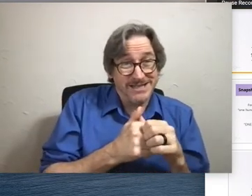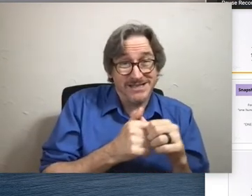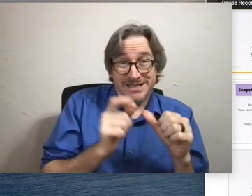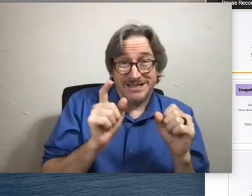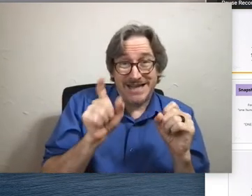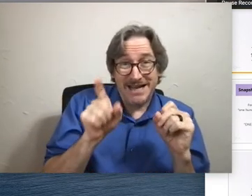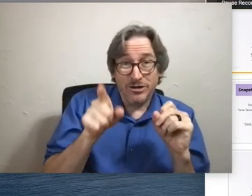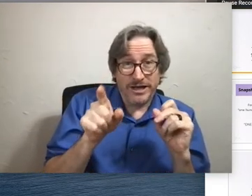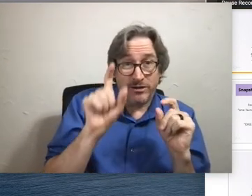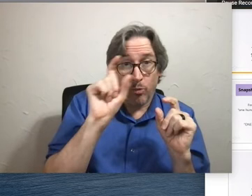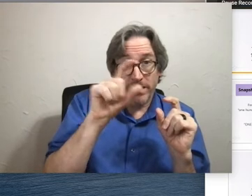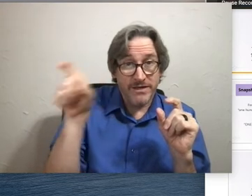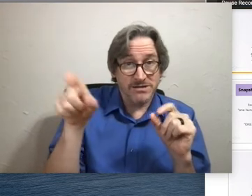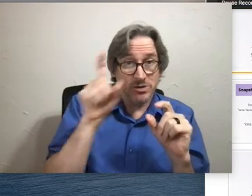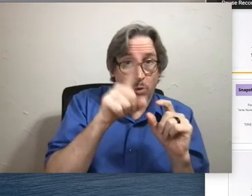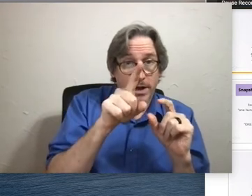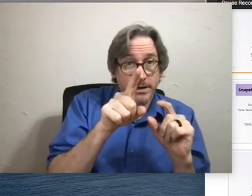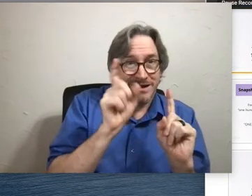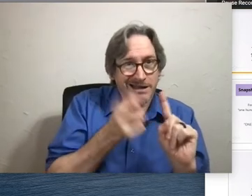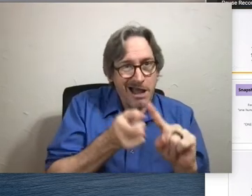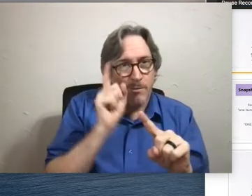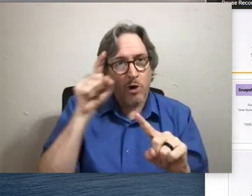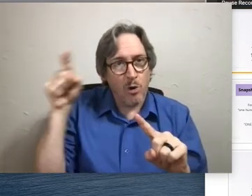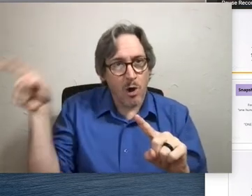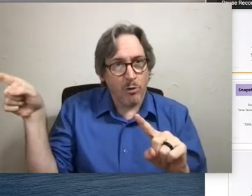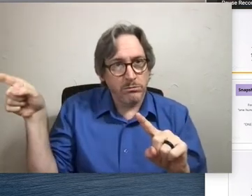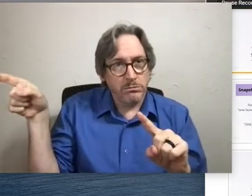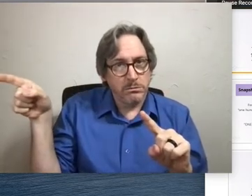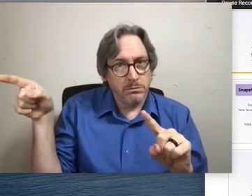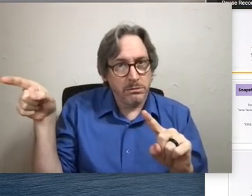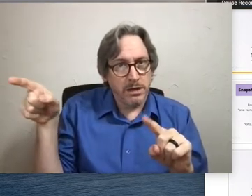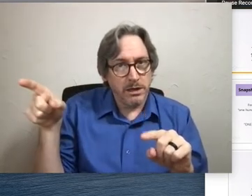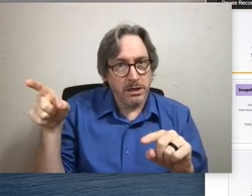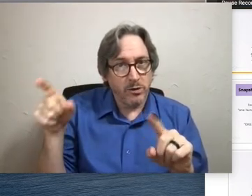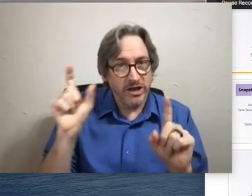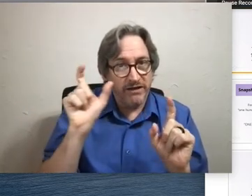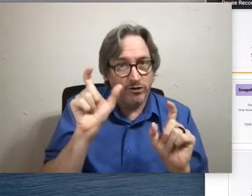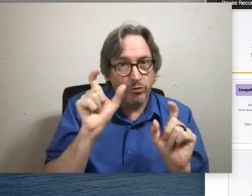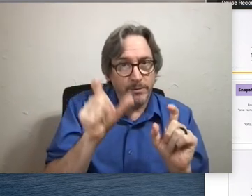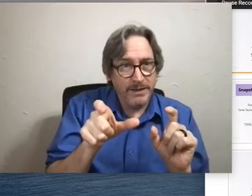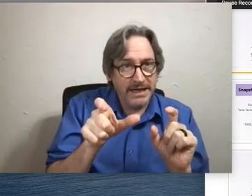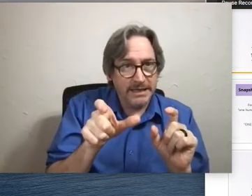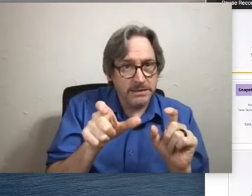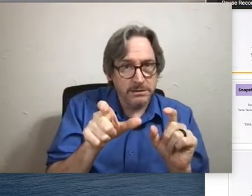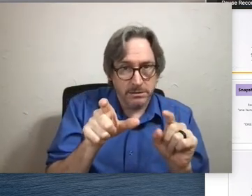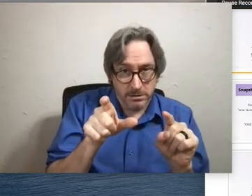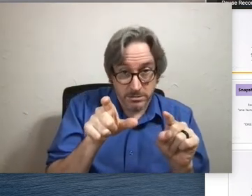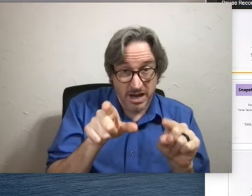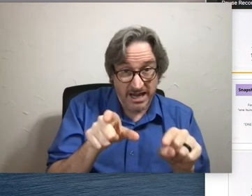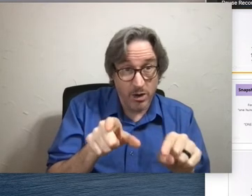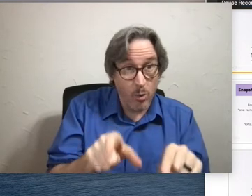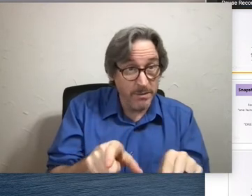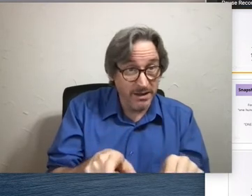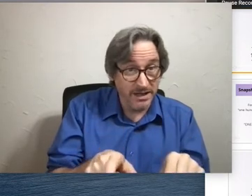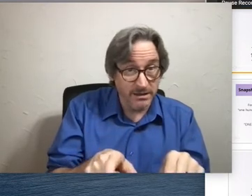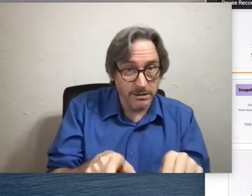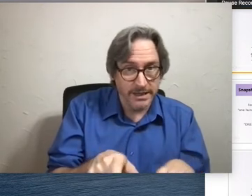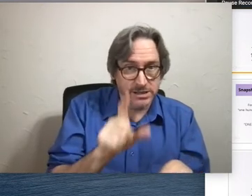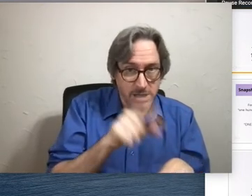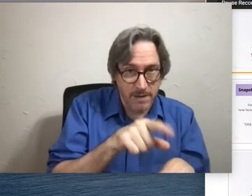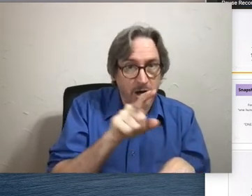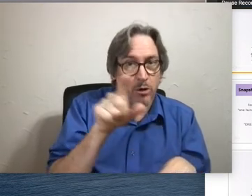reference is take a look at 1,000, 1, comma, 000. If you repeat, like in